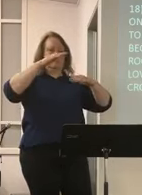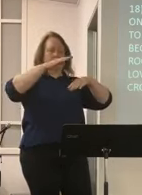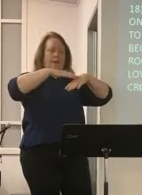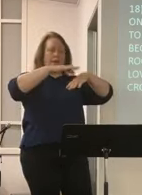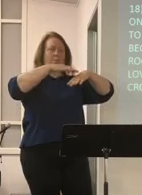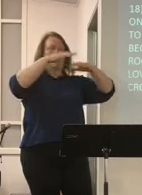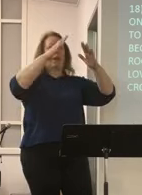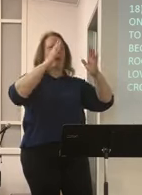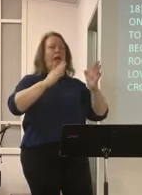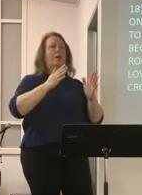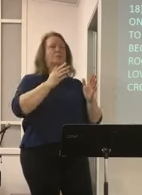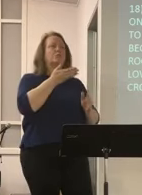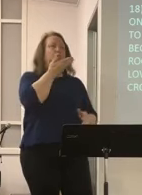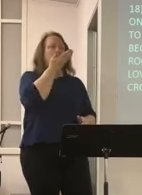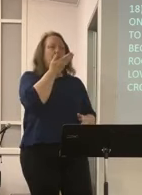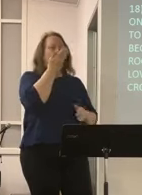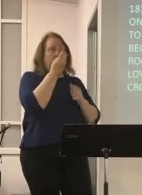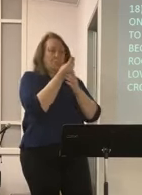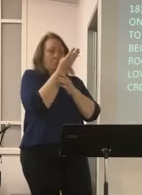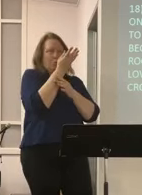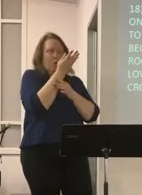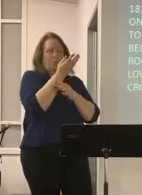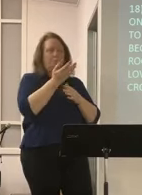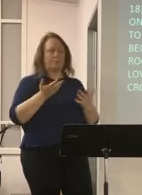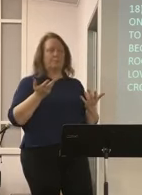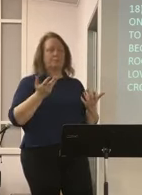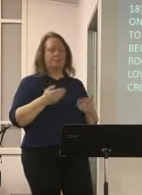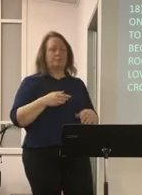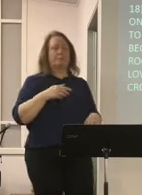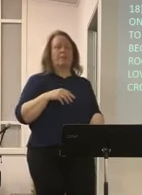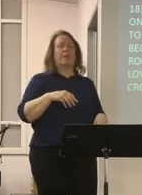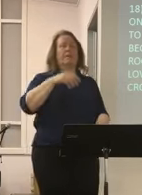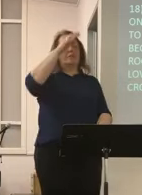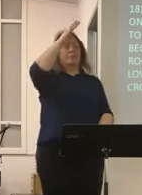top of the houses. And so these guys would